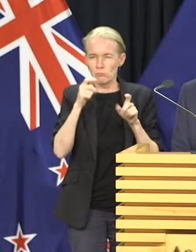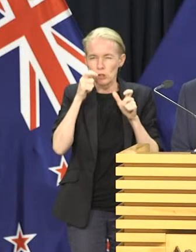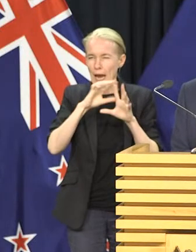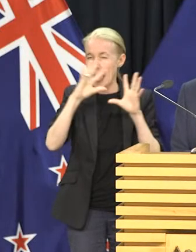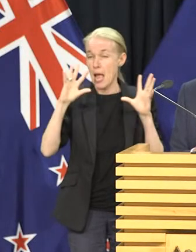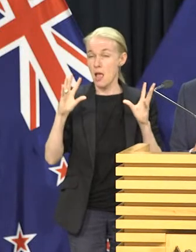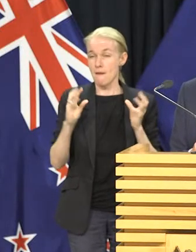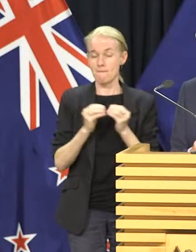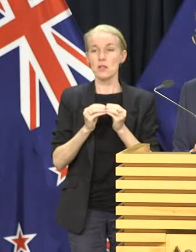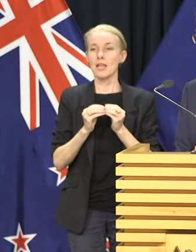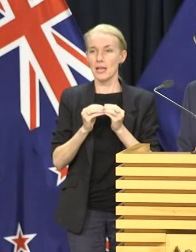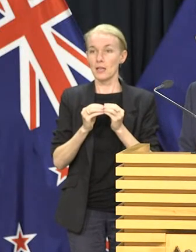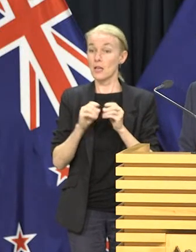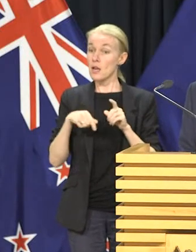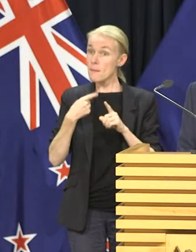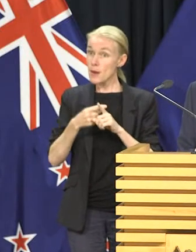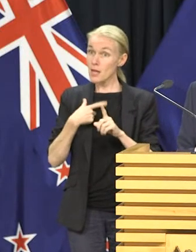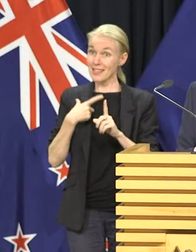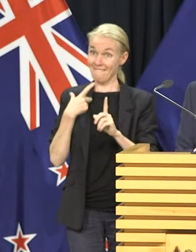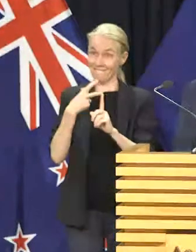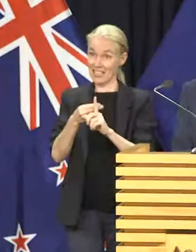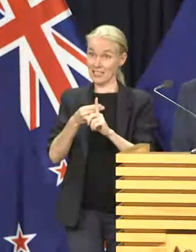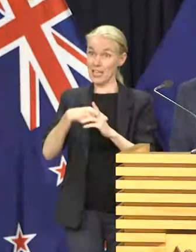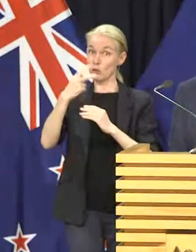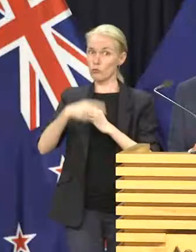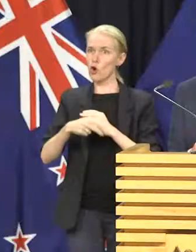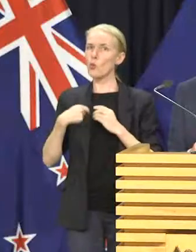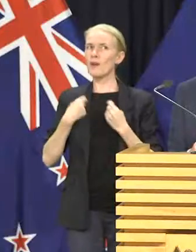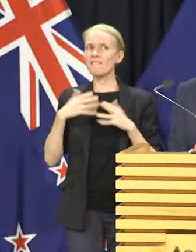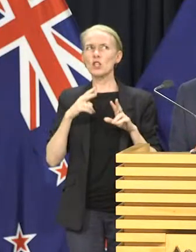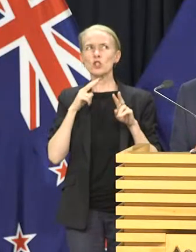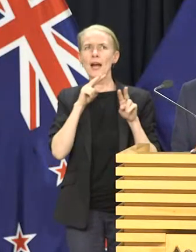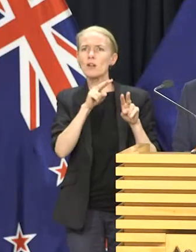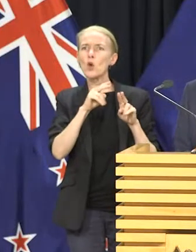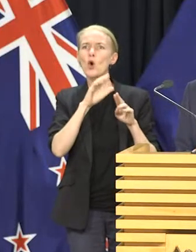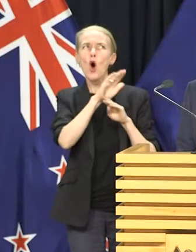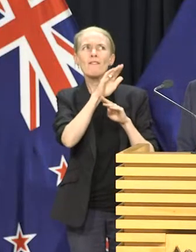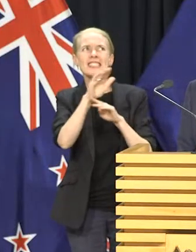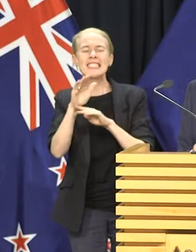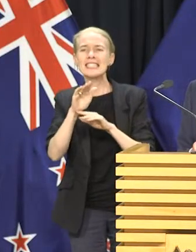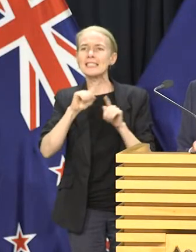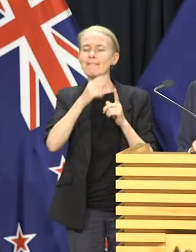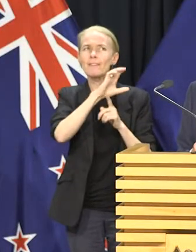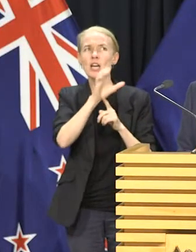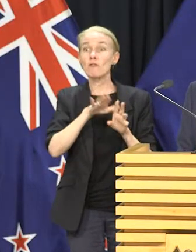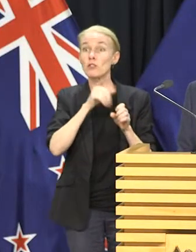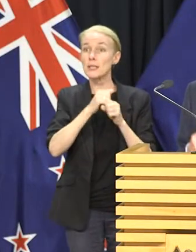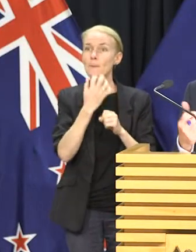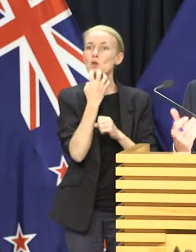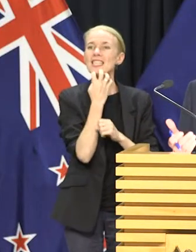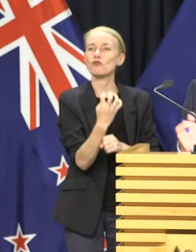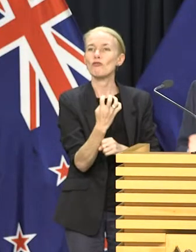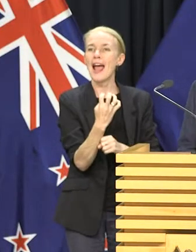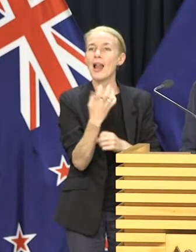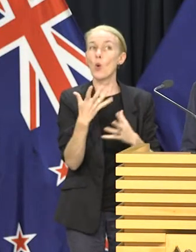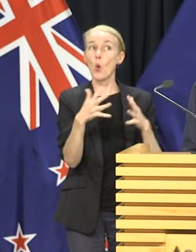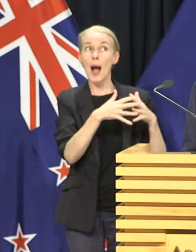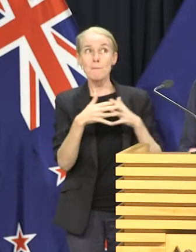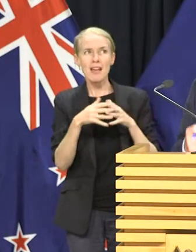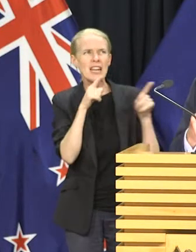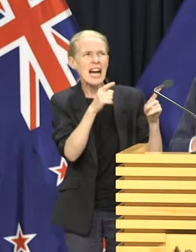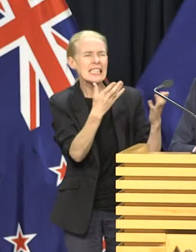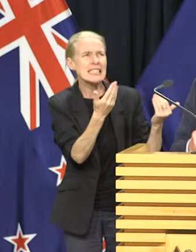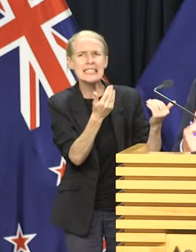been at pains to learn from other countries. We have talked directly with counterparts in Israel and in the United Kingdom about their experience